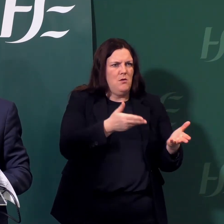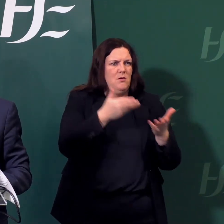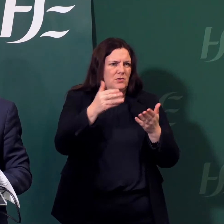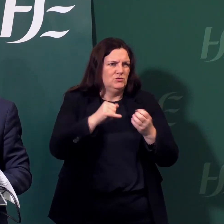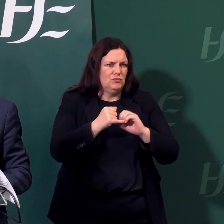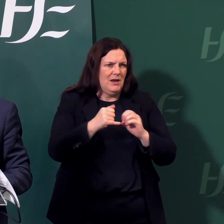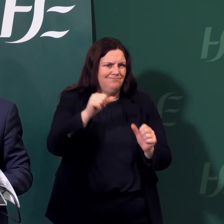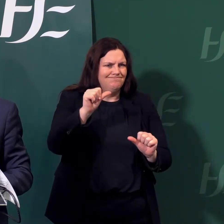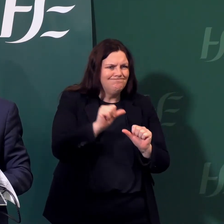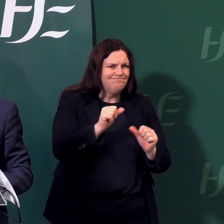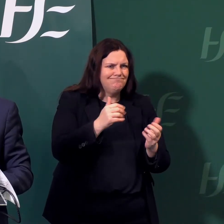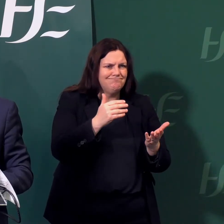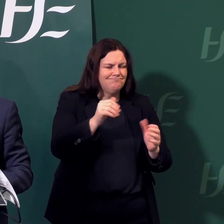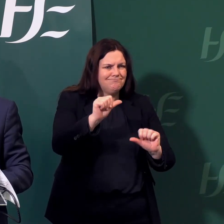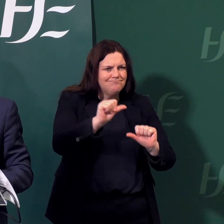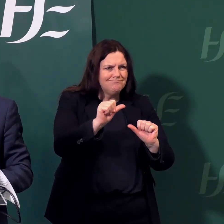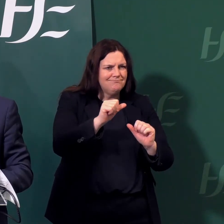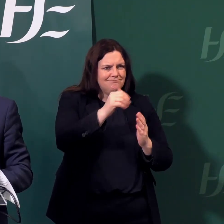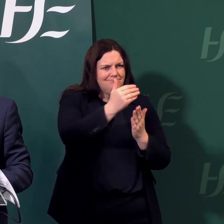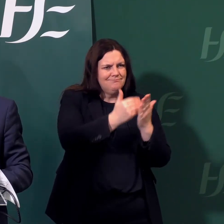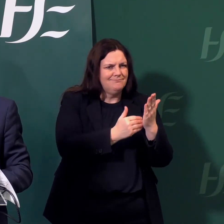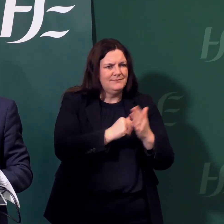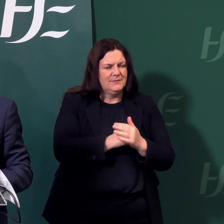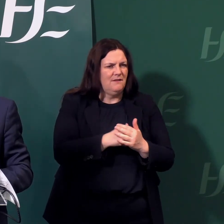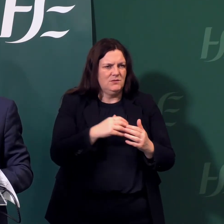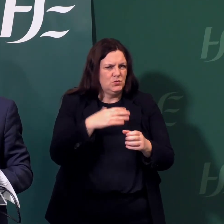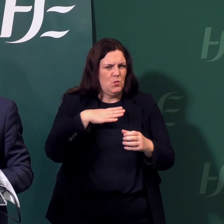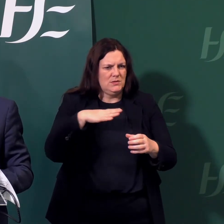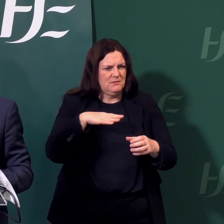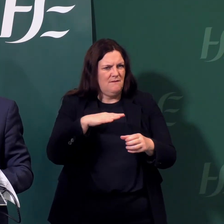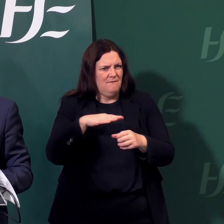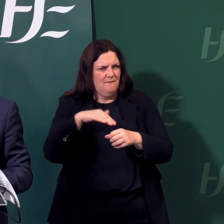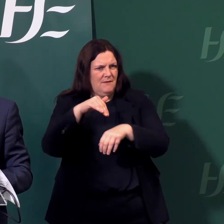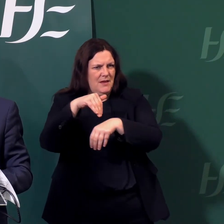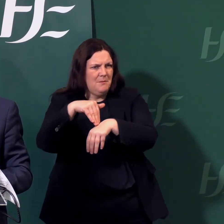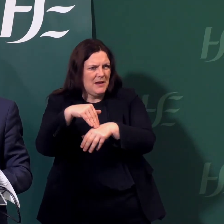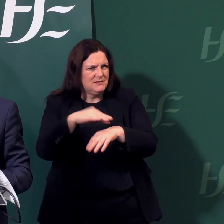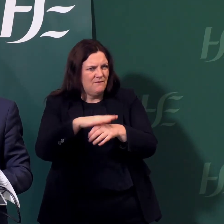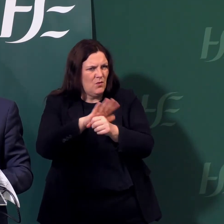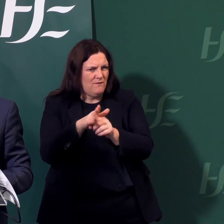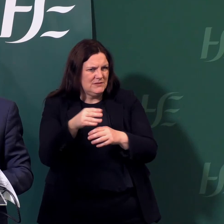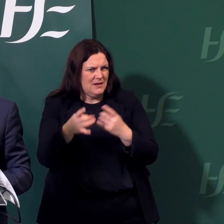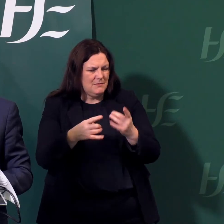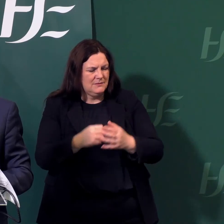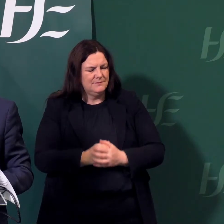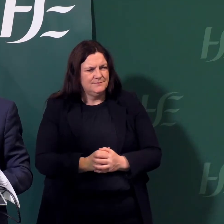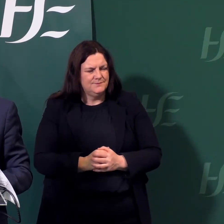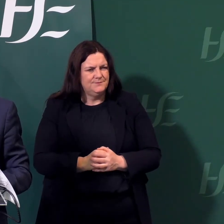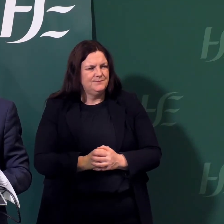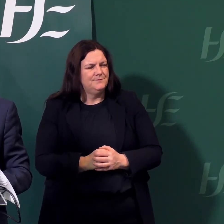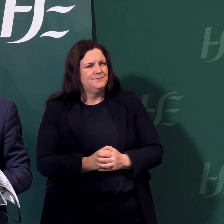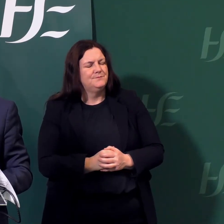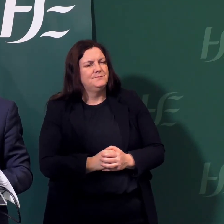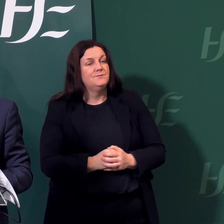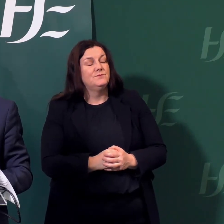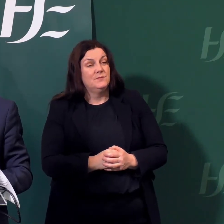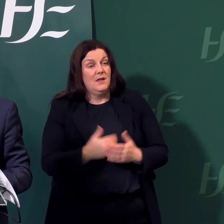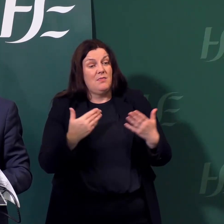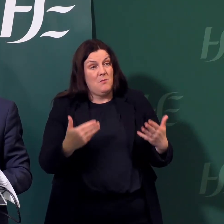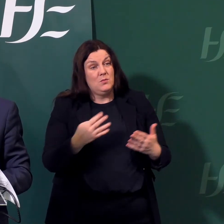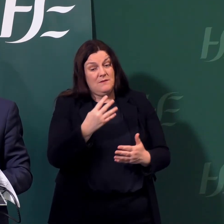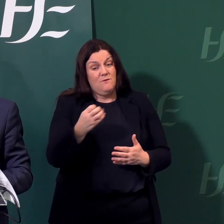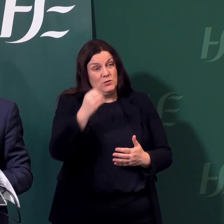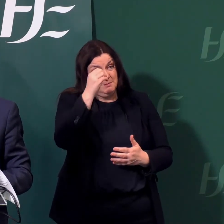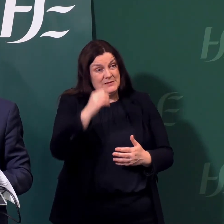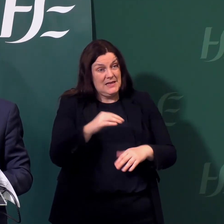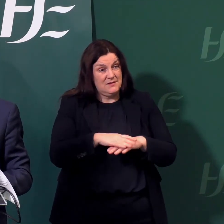mitigate the full impacts. On our ICU and surge and preparations, we've taken a range of actions. Currently, 40% of